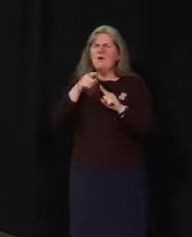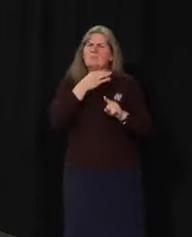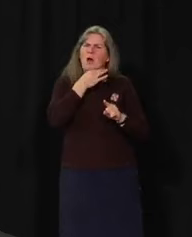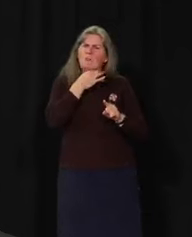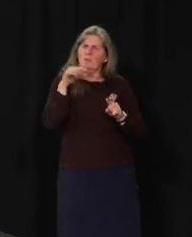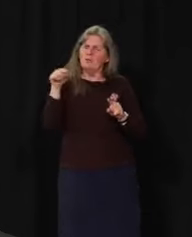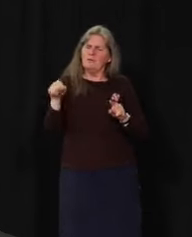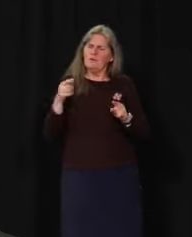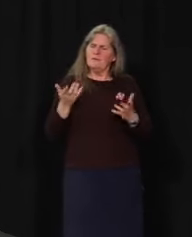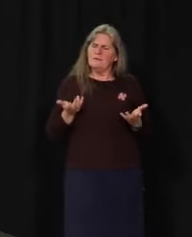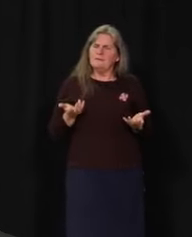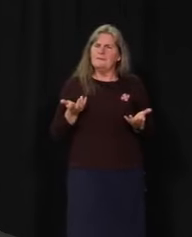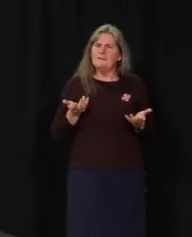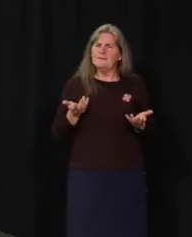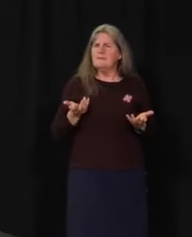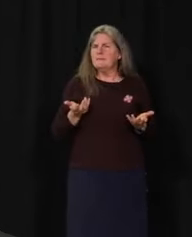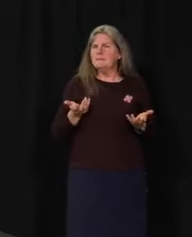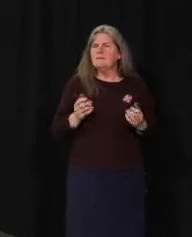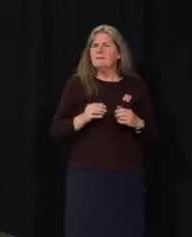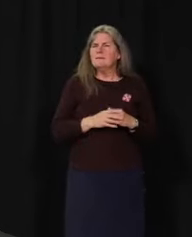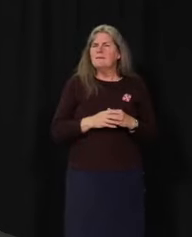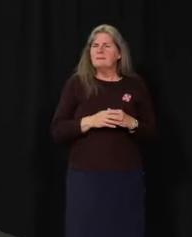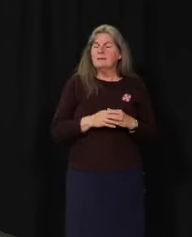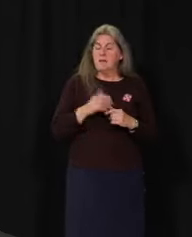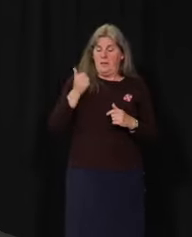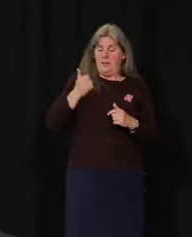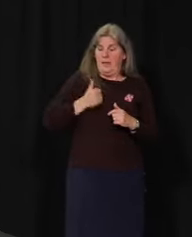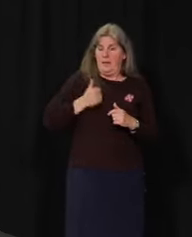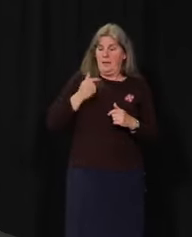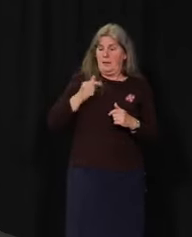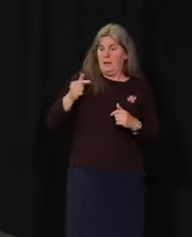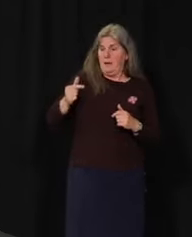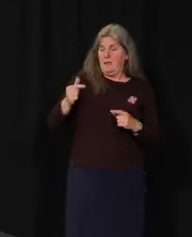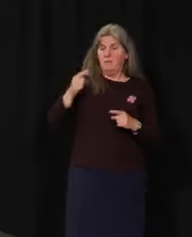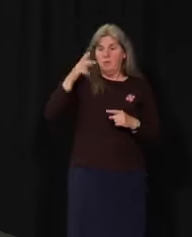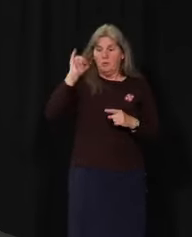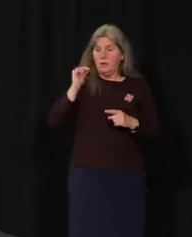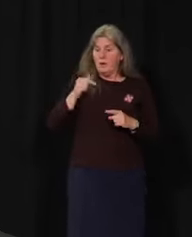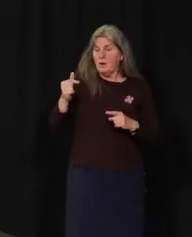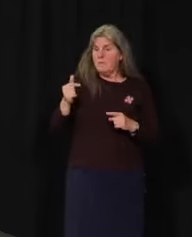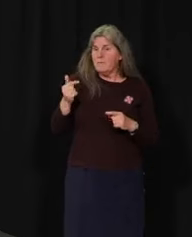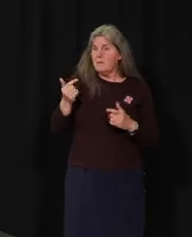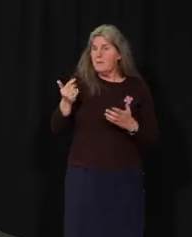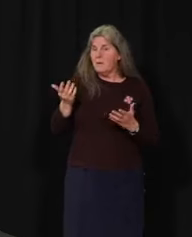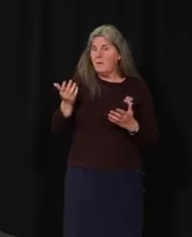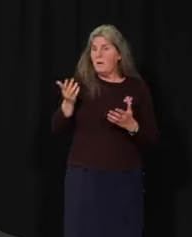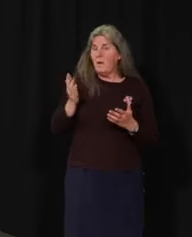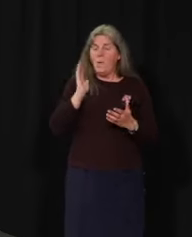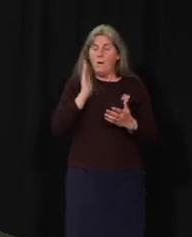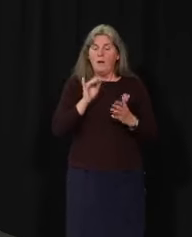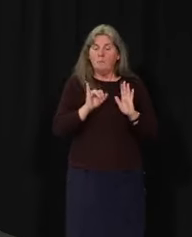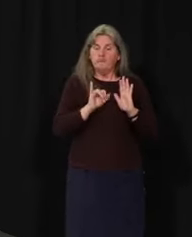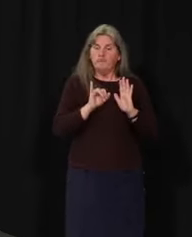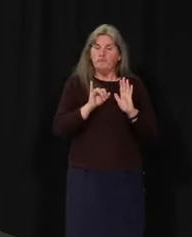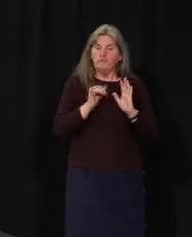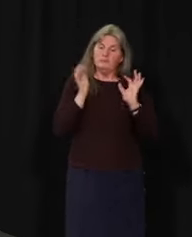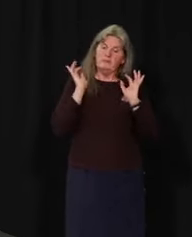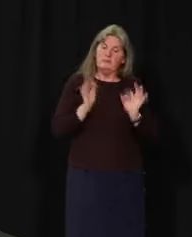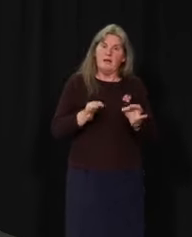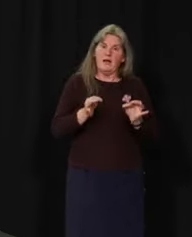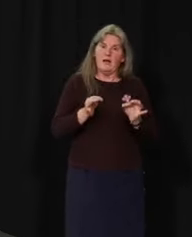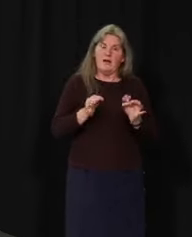there a threshold at which the government will say that American travelers are